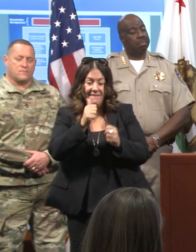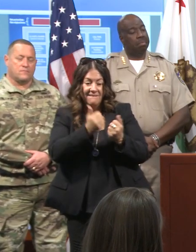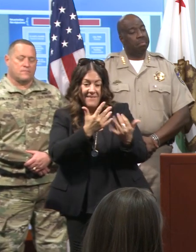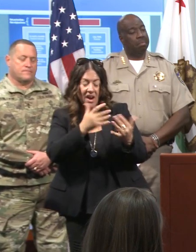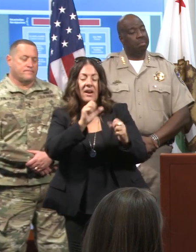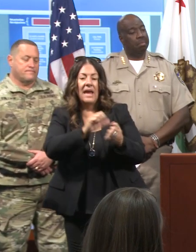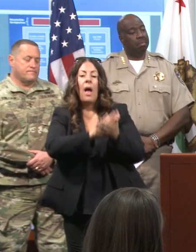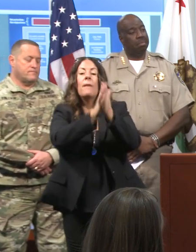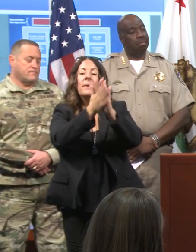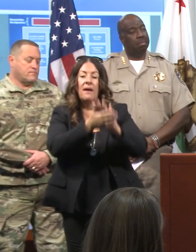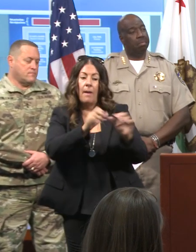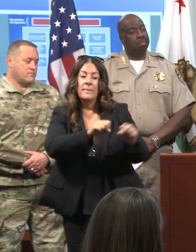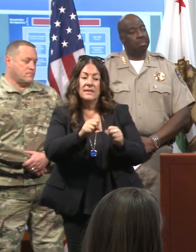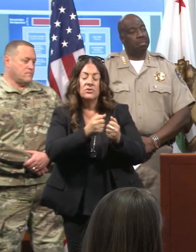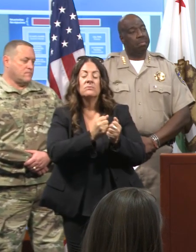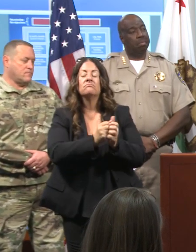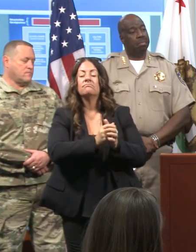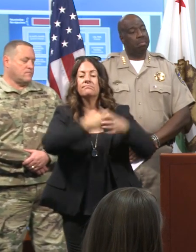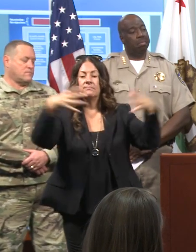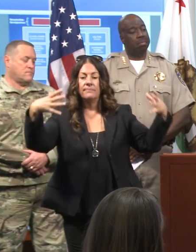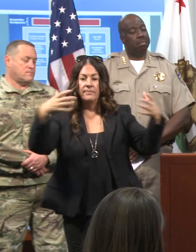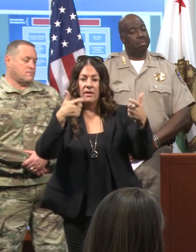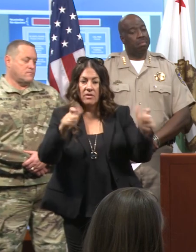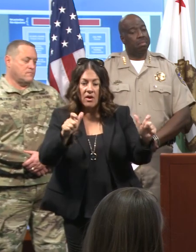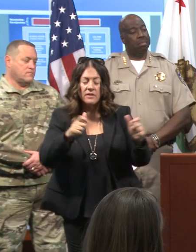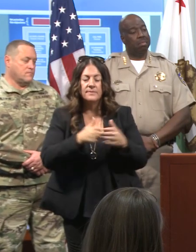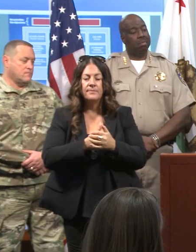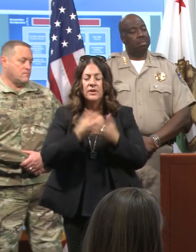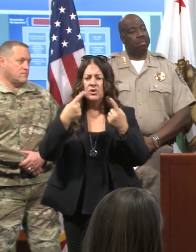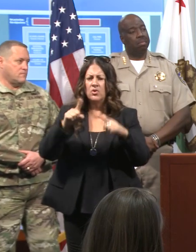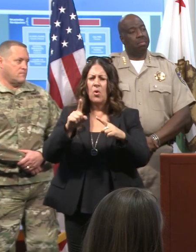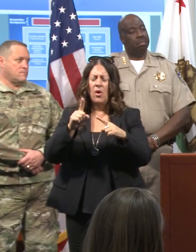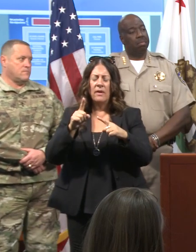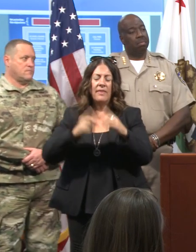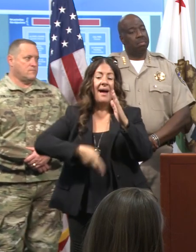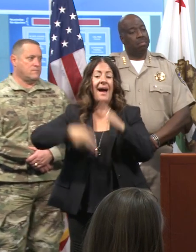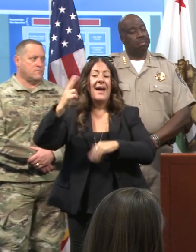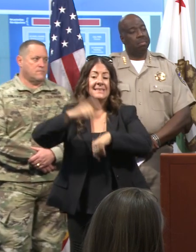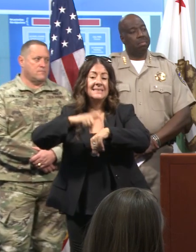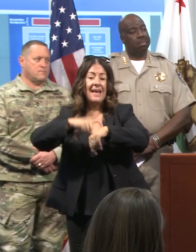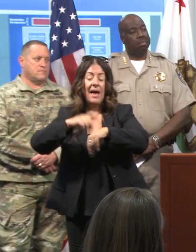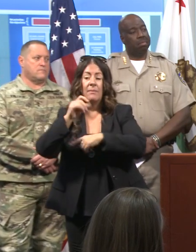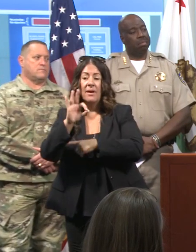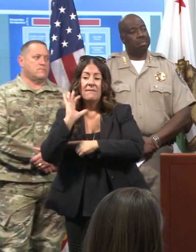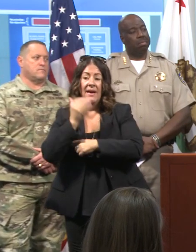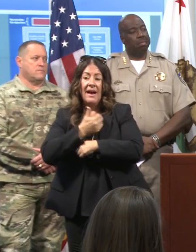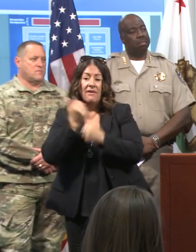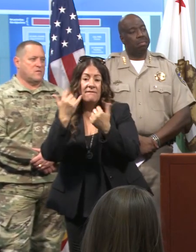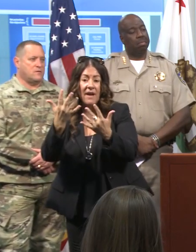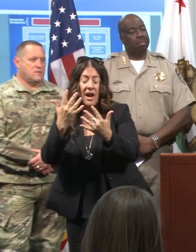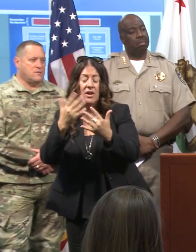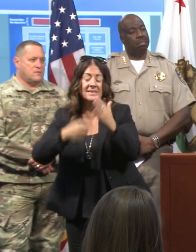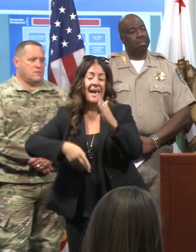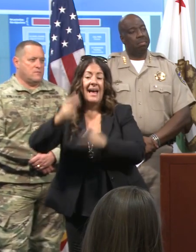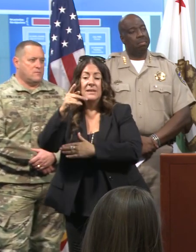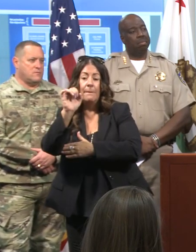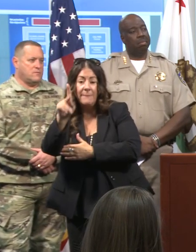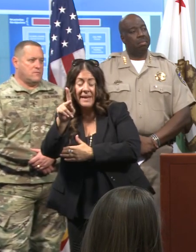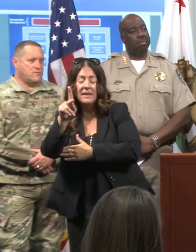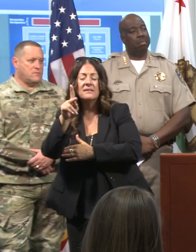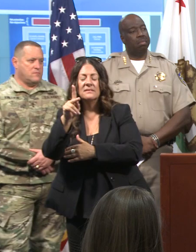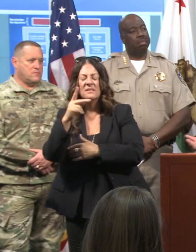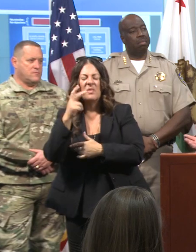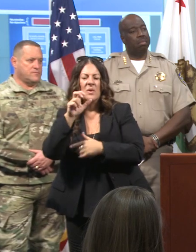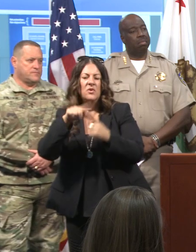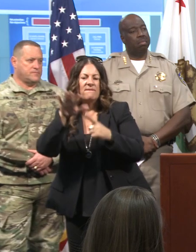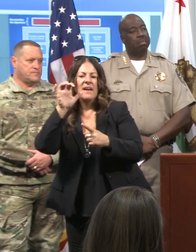a large fire very, very quickly. At the peak of fire season, we were seeing almost 300 fires a week start in the state. But when you're under normal conditions,